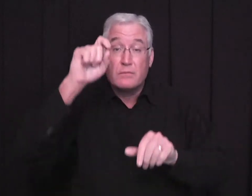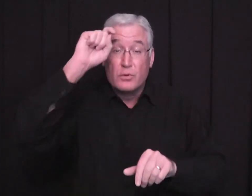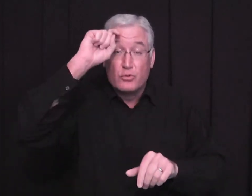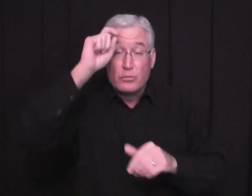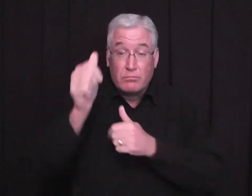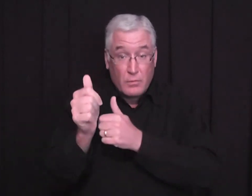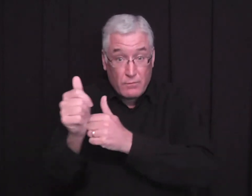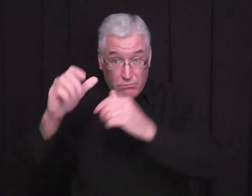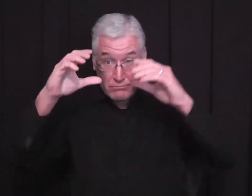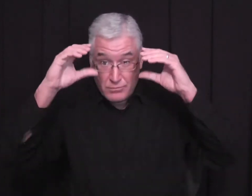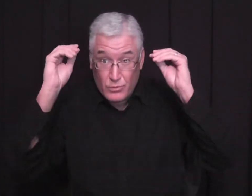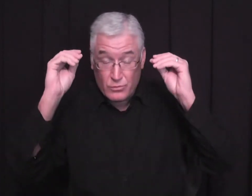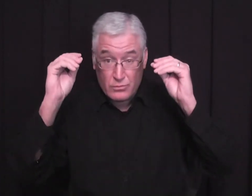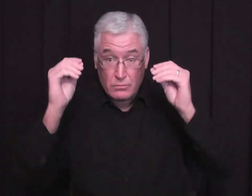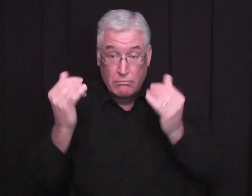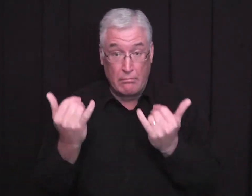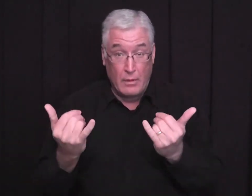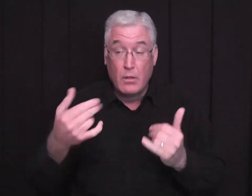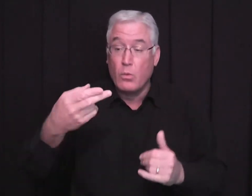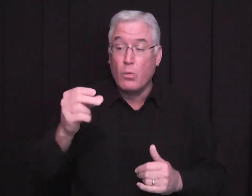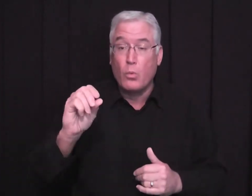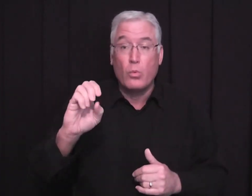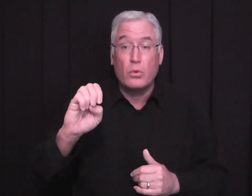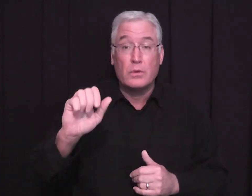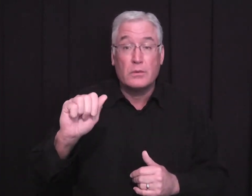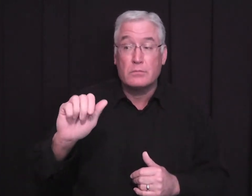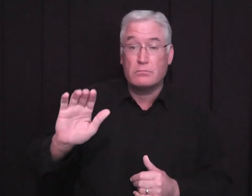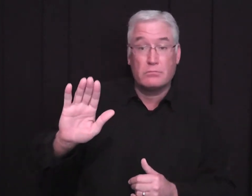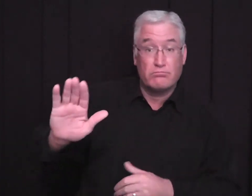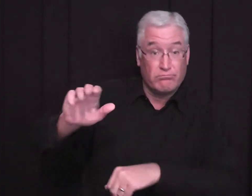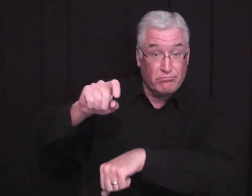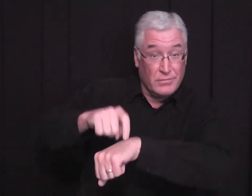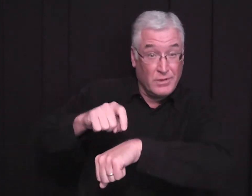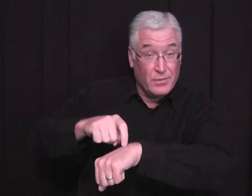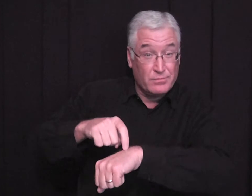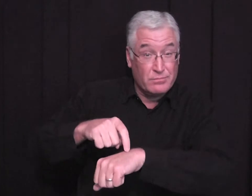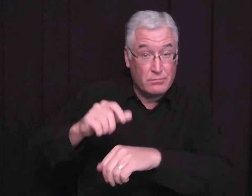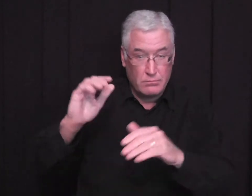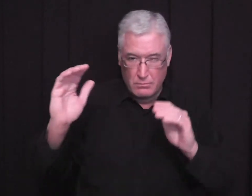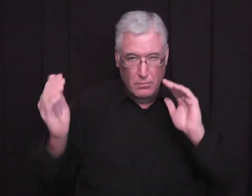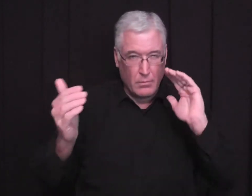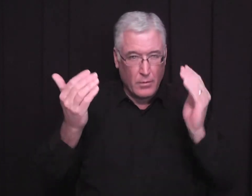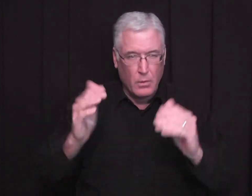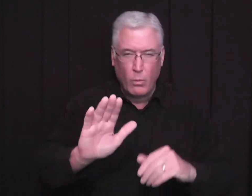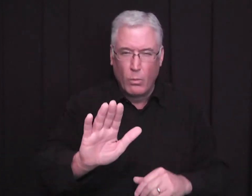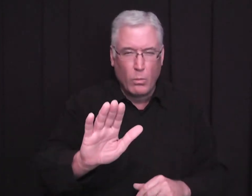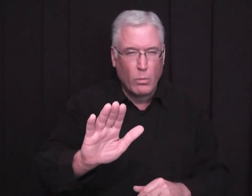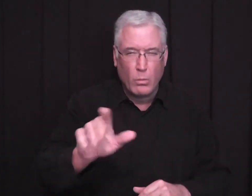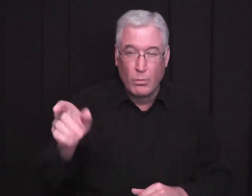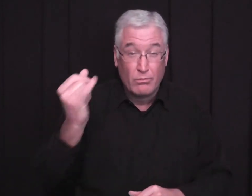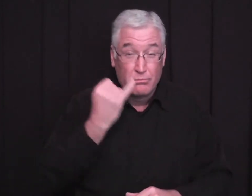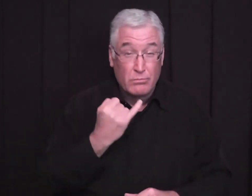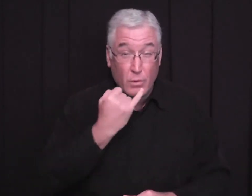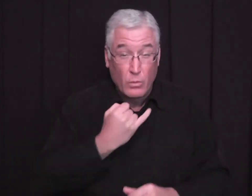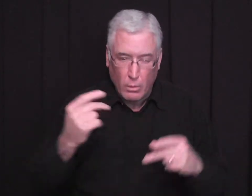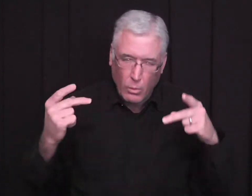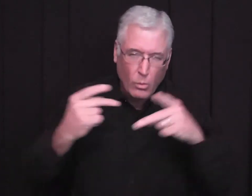Comparing the time that the Israelites left Egyptian slavery and followed Moses when they were wandering at that time towards